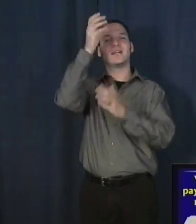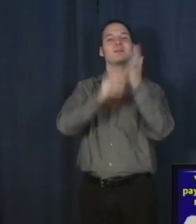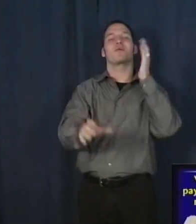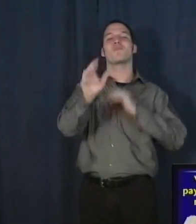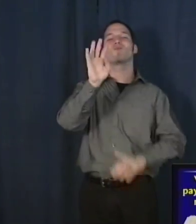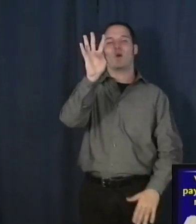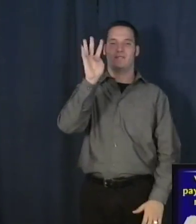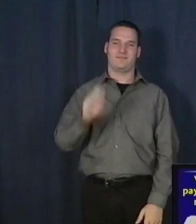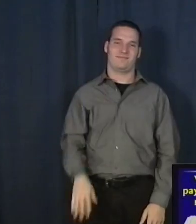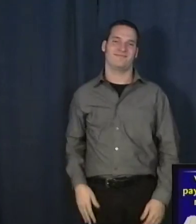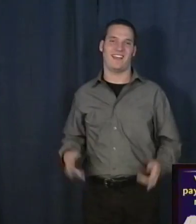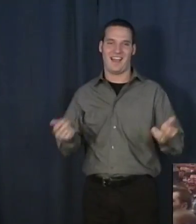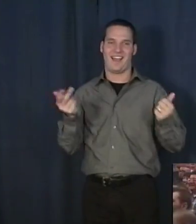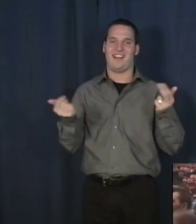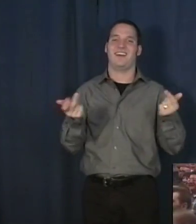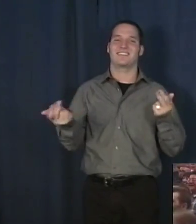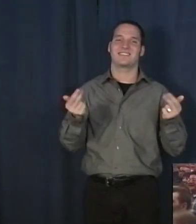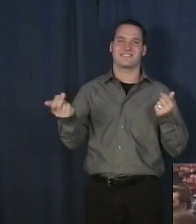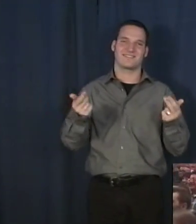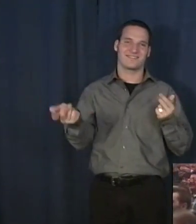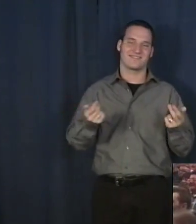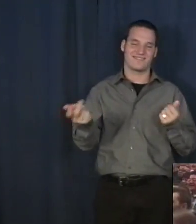Opinions, chapter 4.